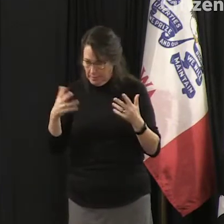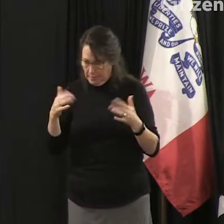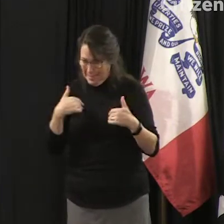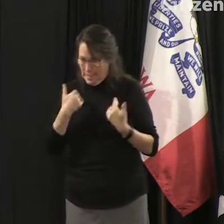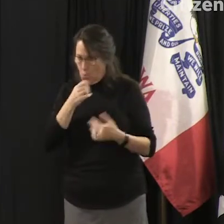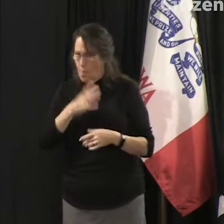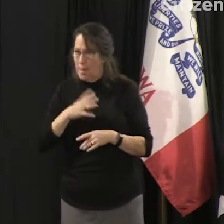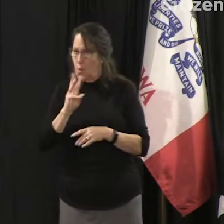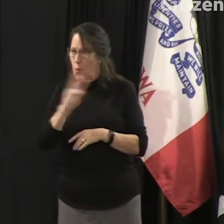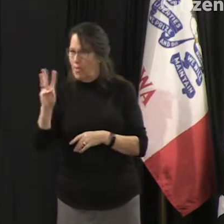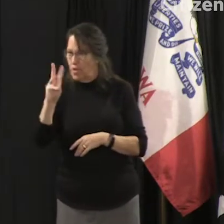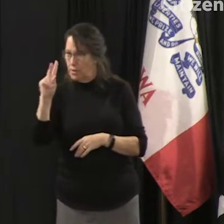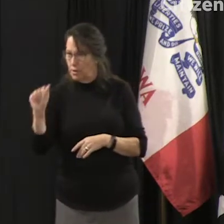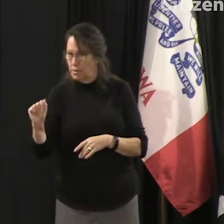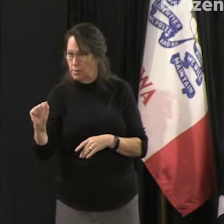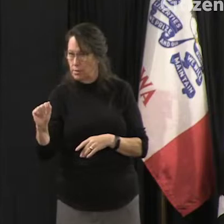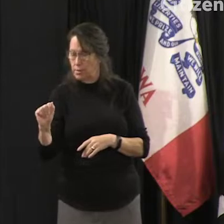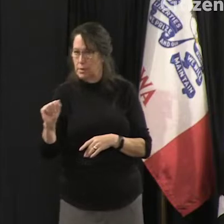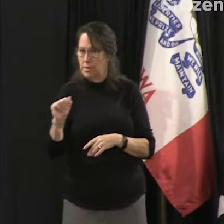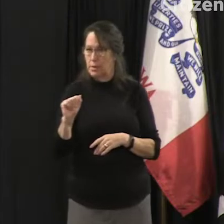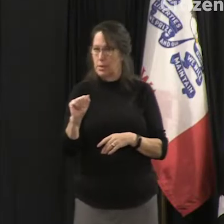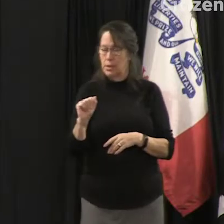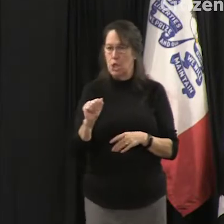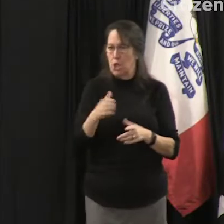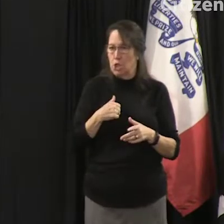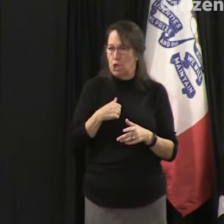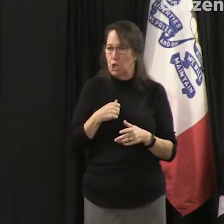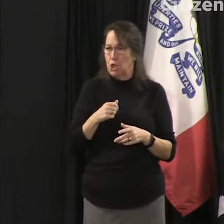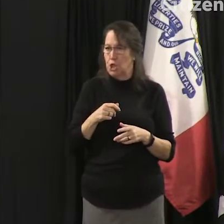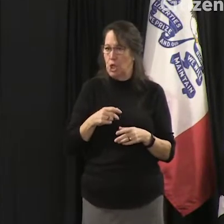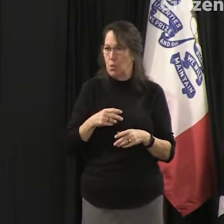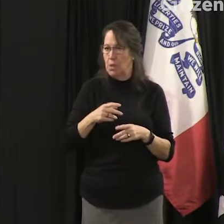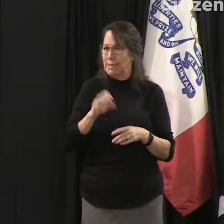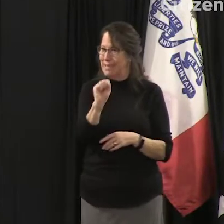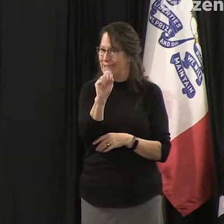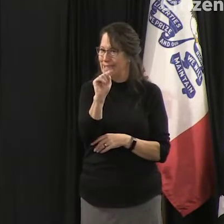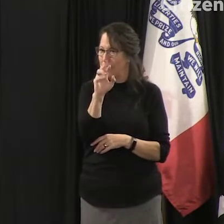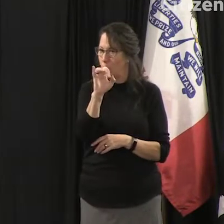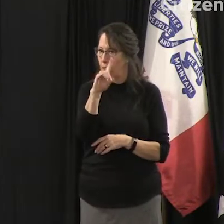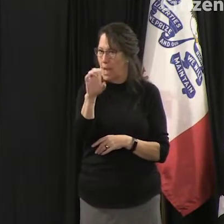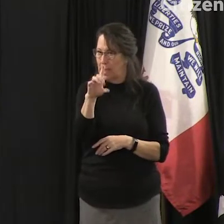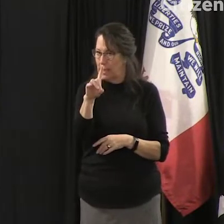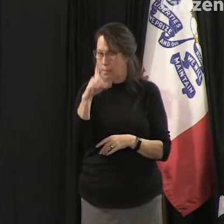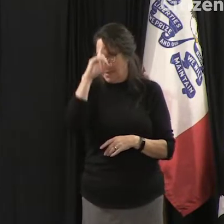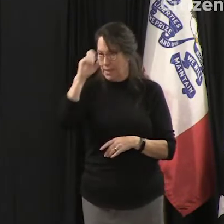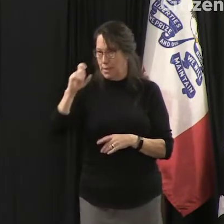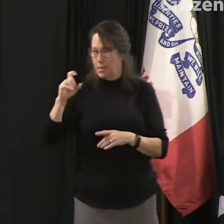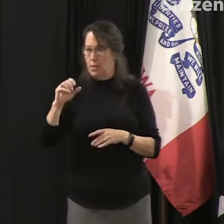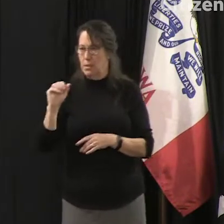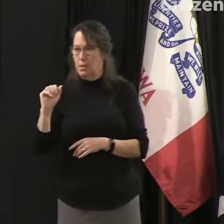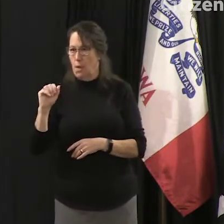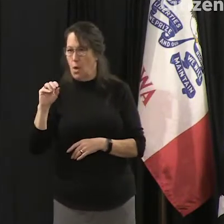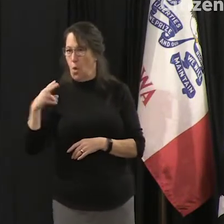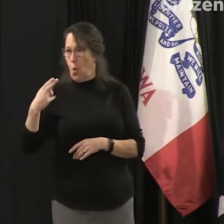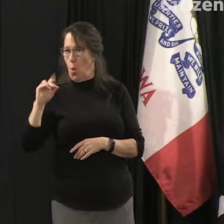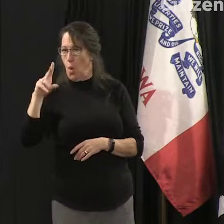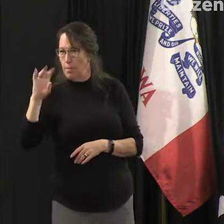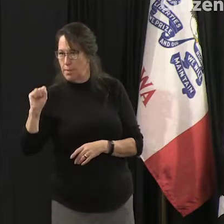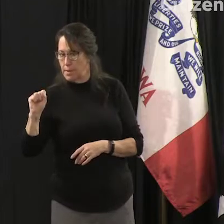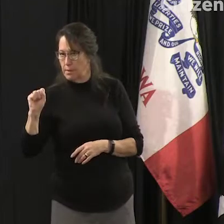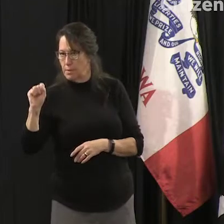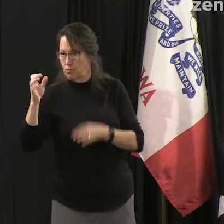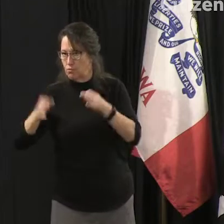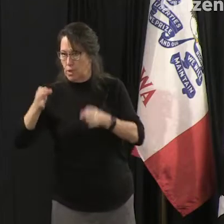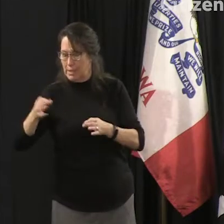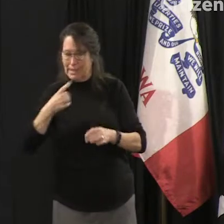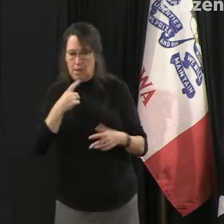in West Virginia, sterilized against her will because Chief Justice Oliver Wendell Holmes